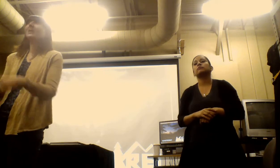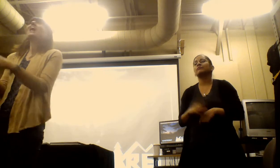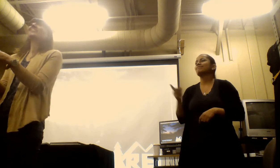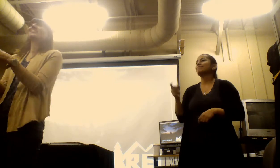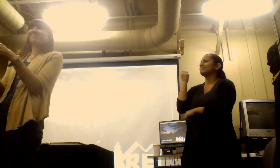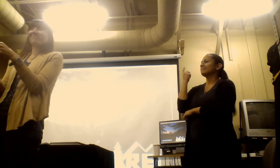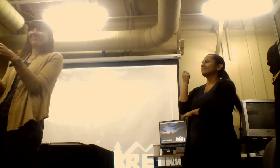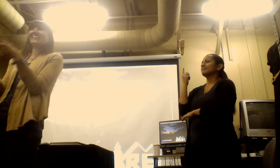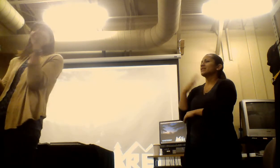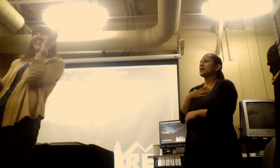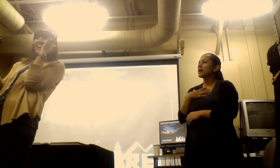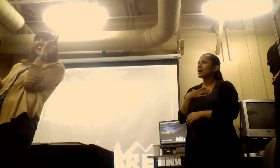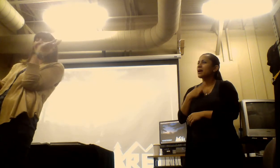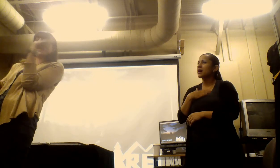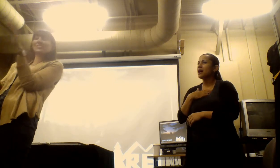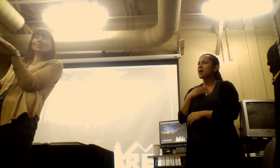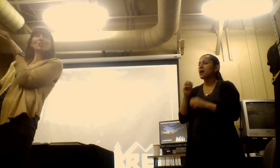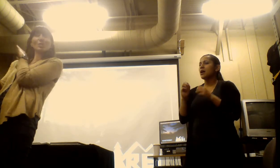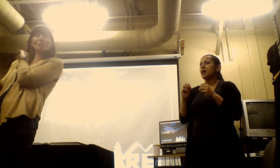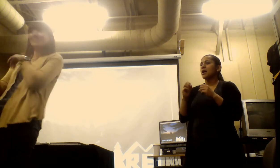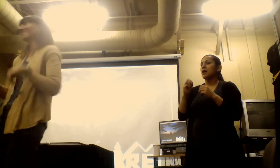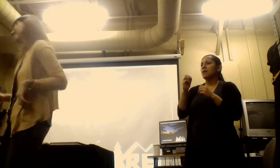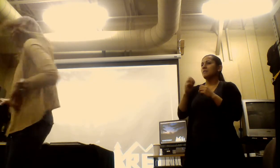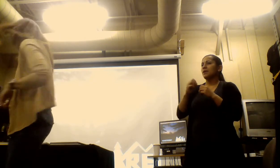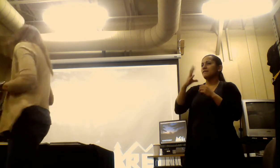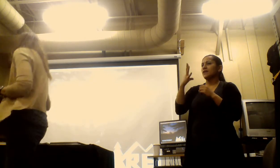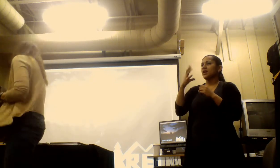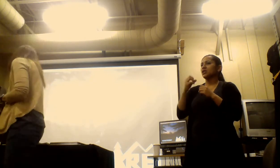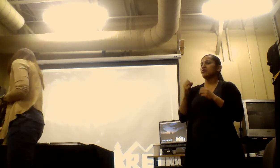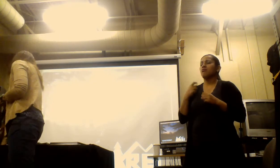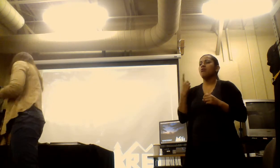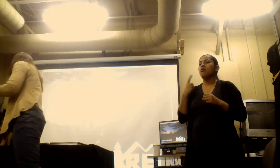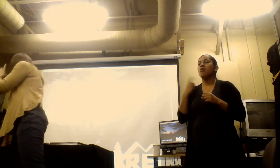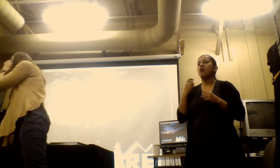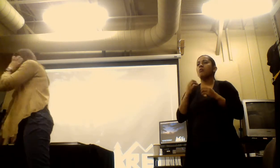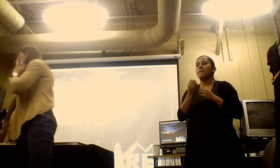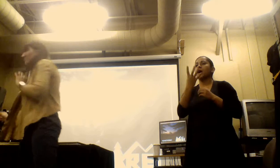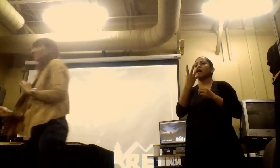comes up and I don't want it to. Yeah. Just close it.